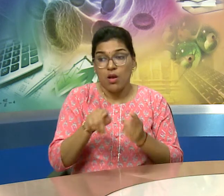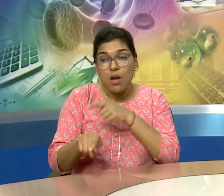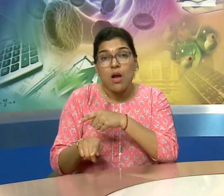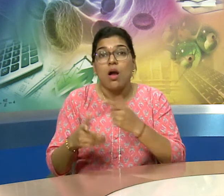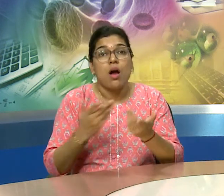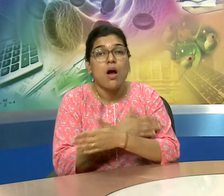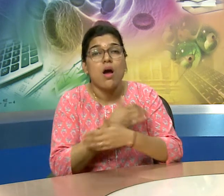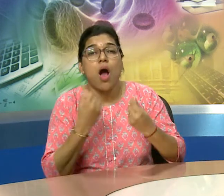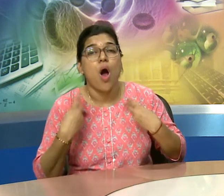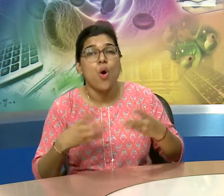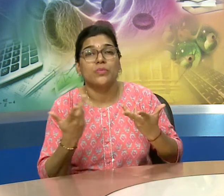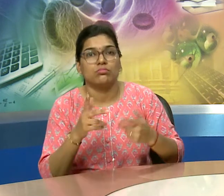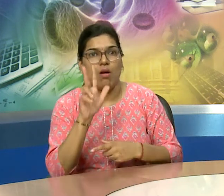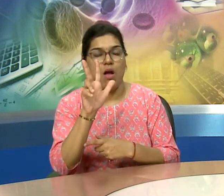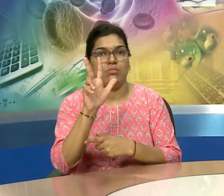fast legs.